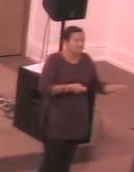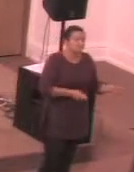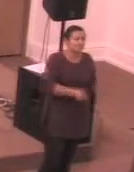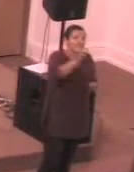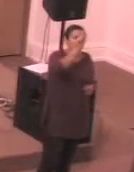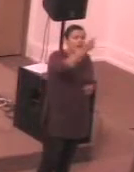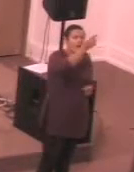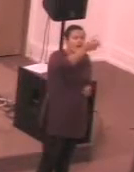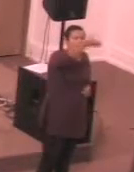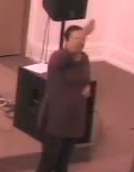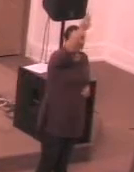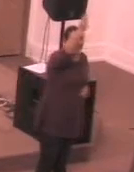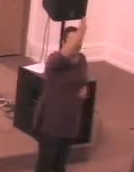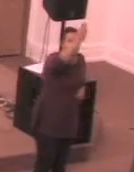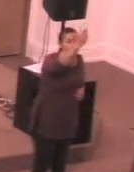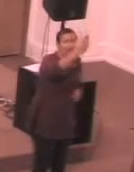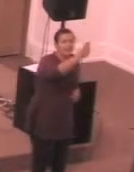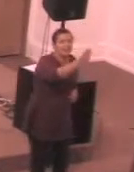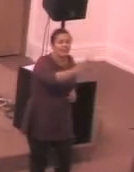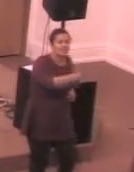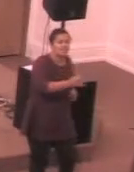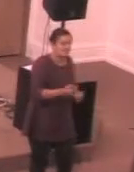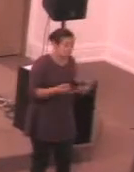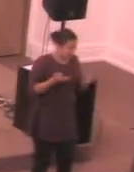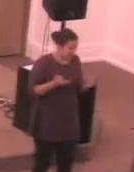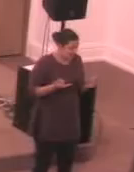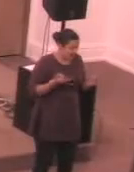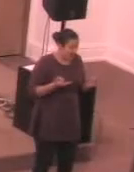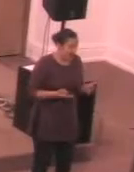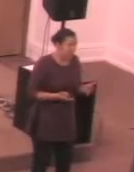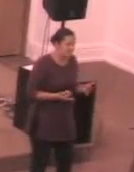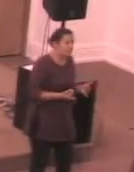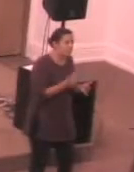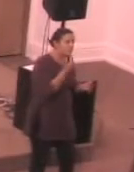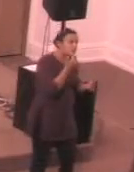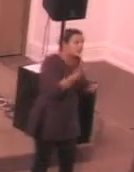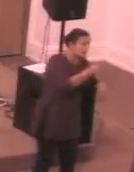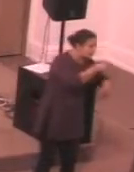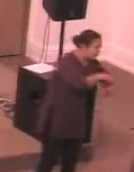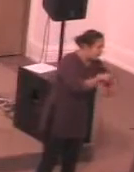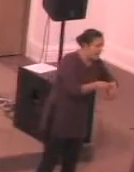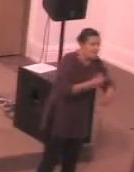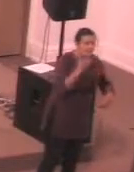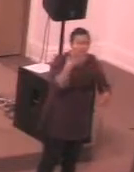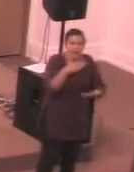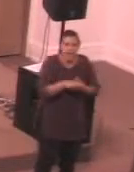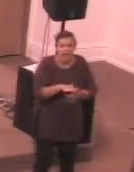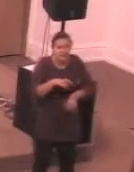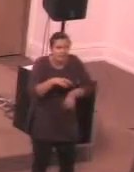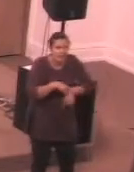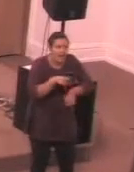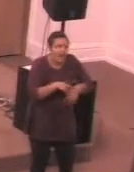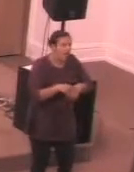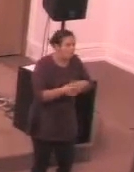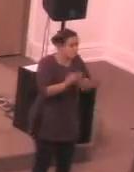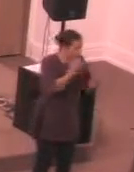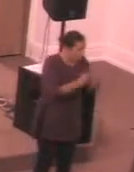God alone. And right now, in the good times